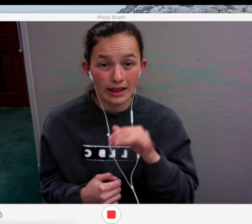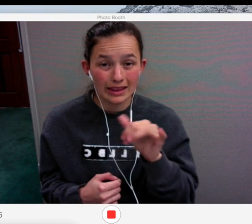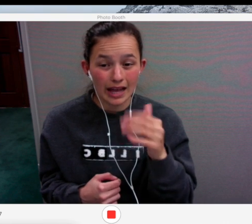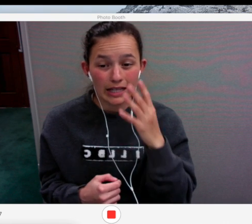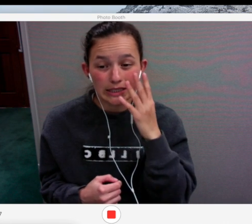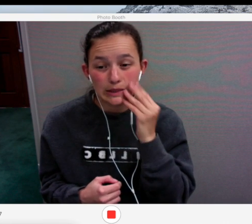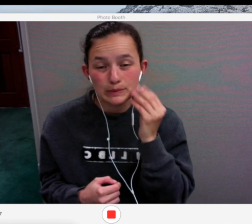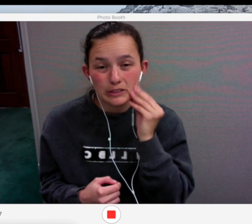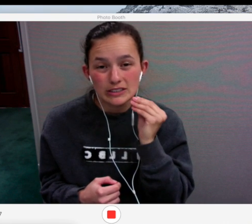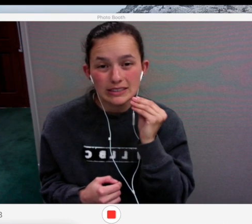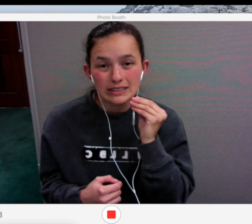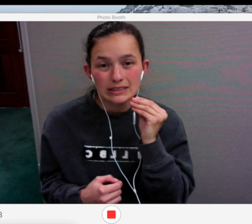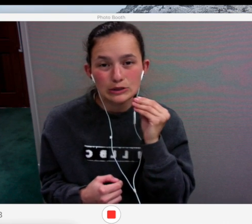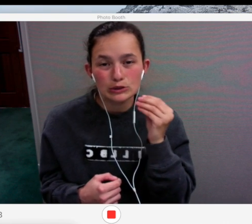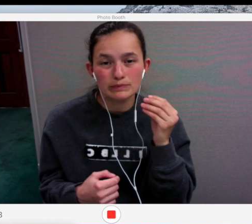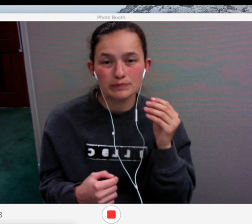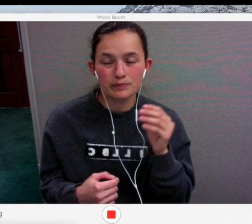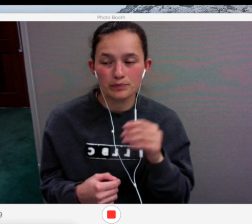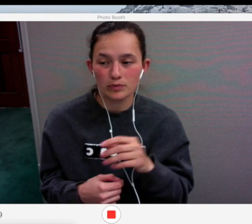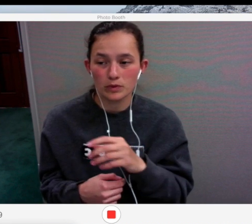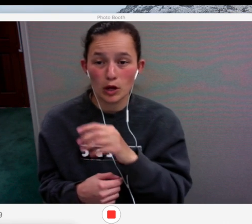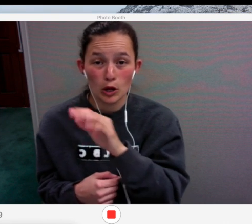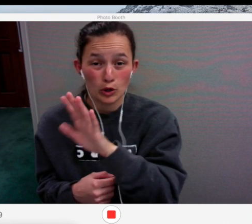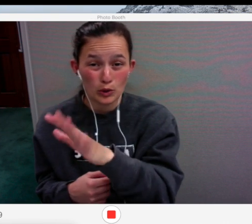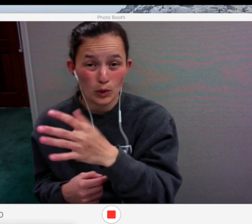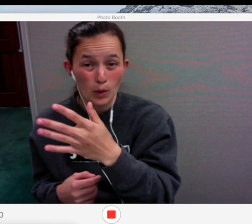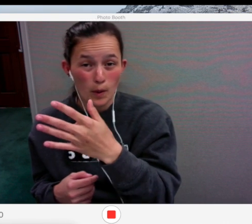to the position you're applying for.